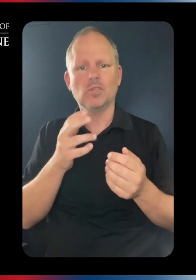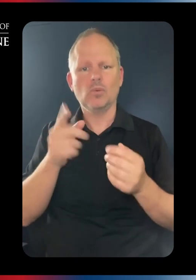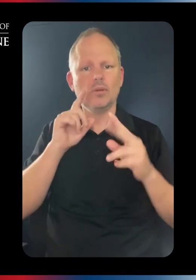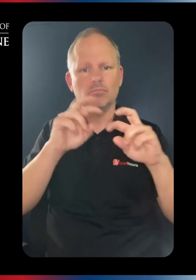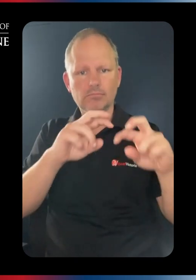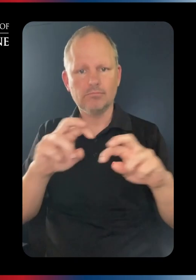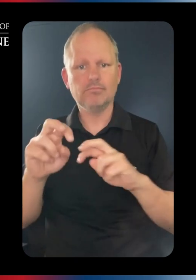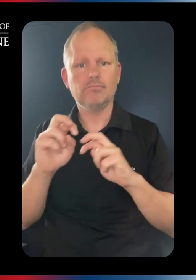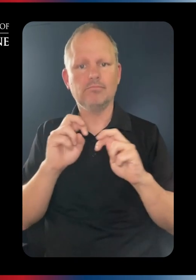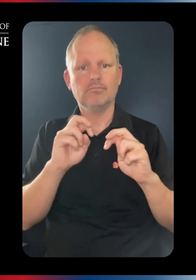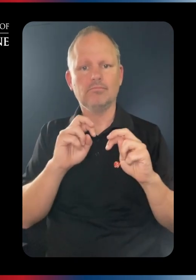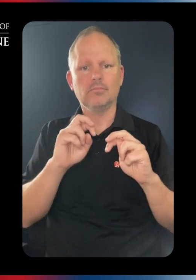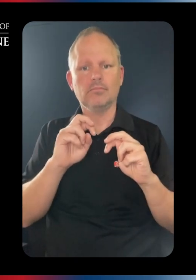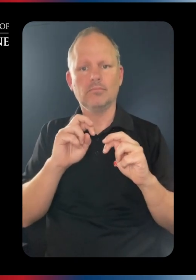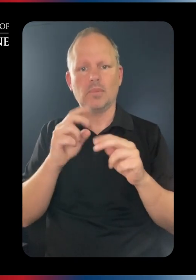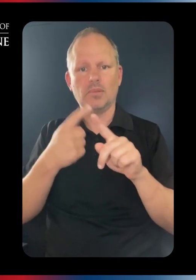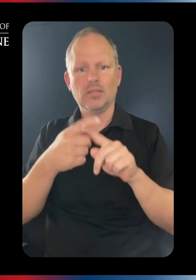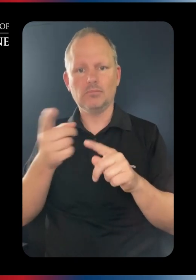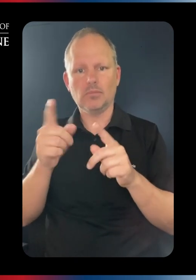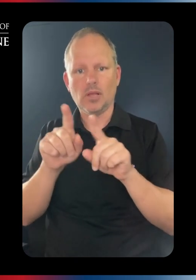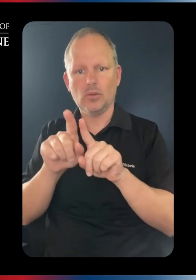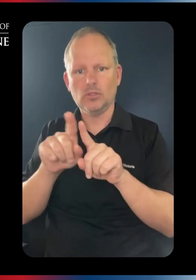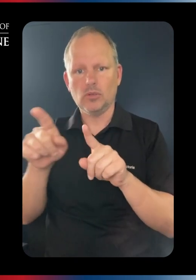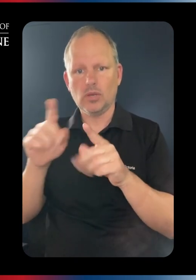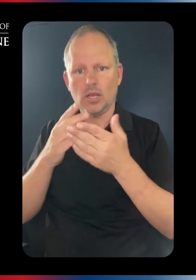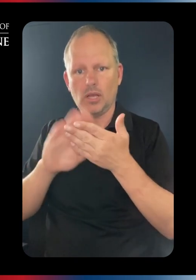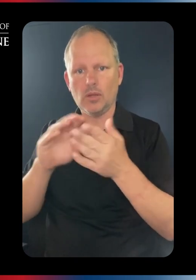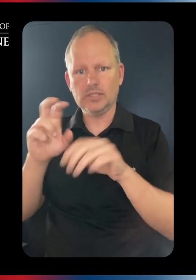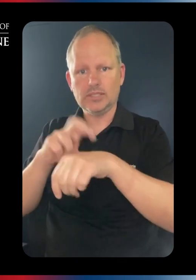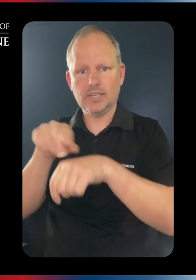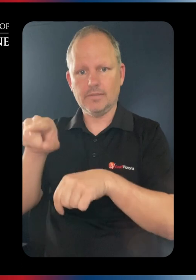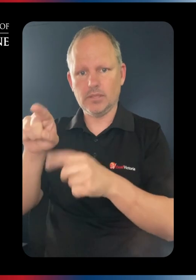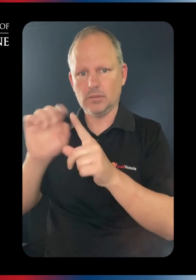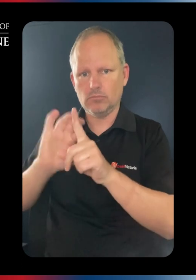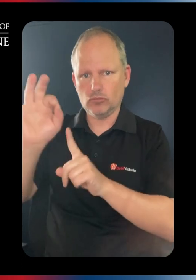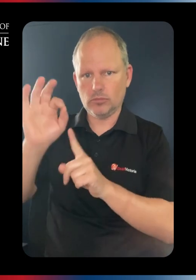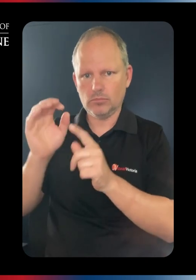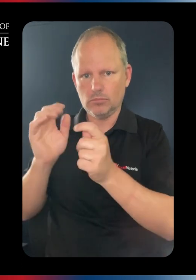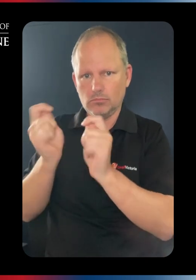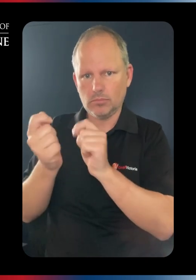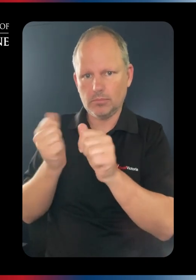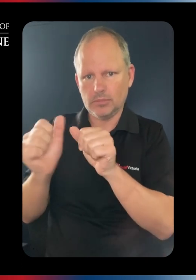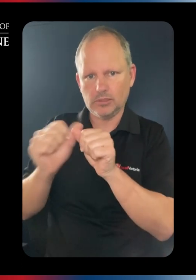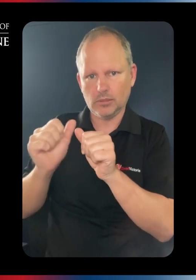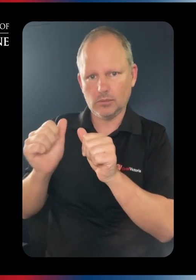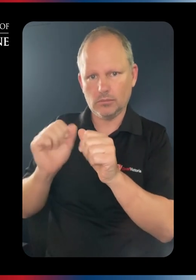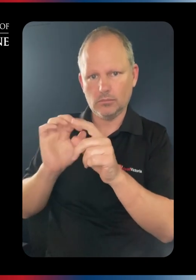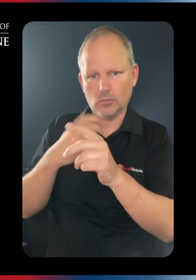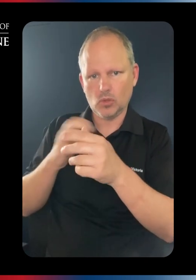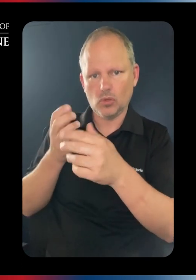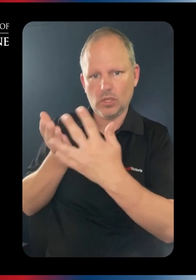We will also look at what recommendations will improve access and transitioning to TAFE.